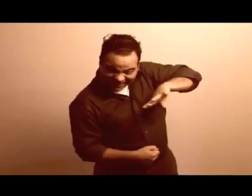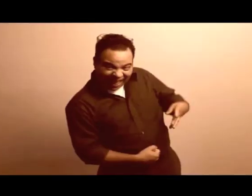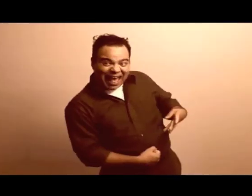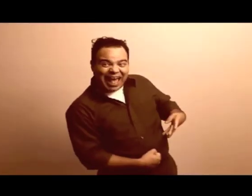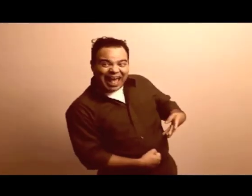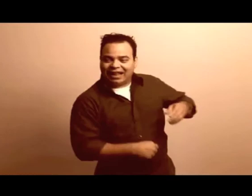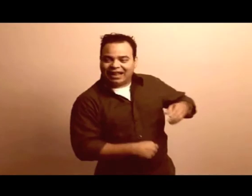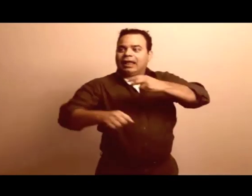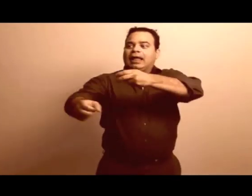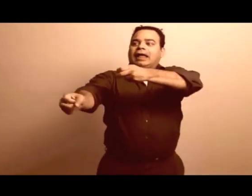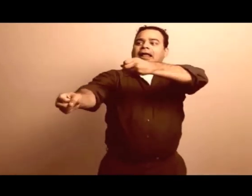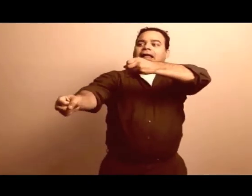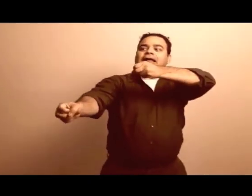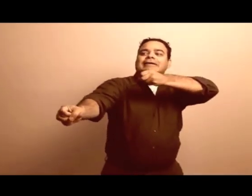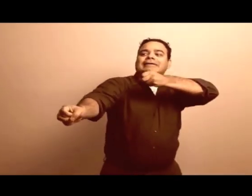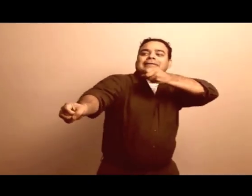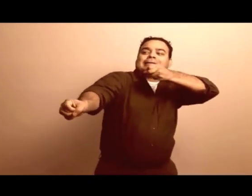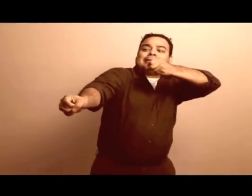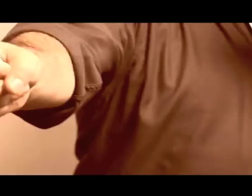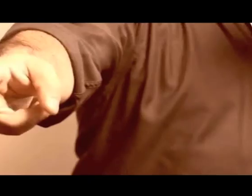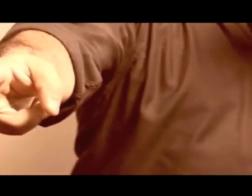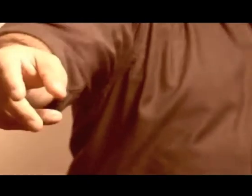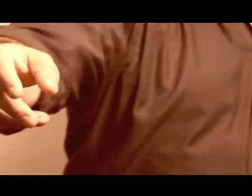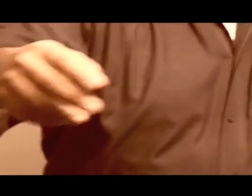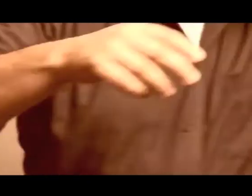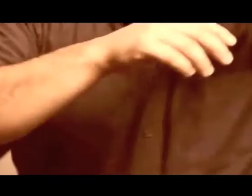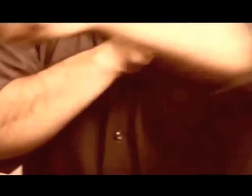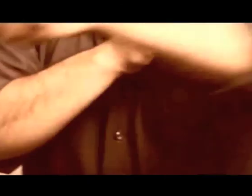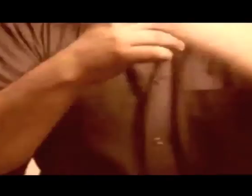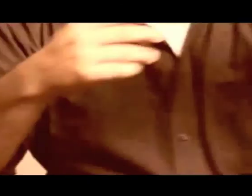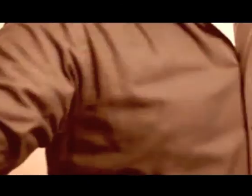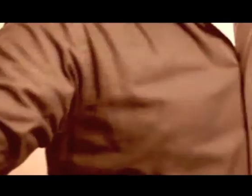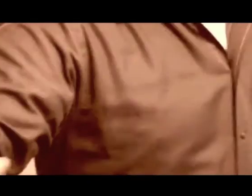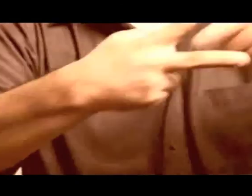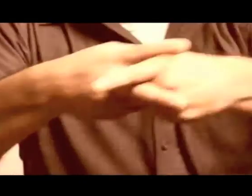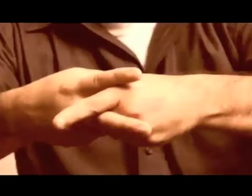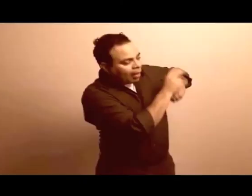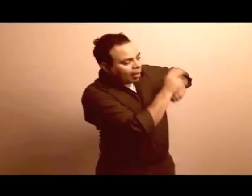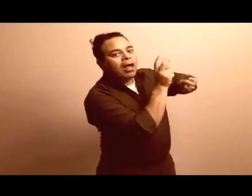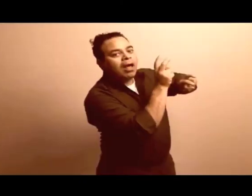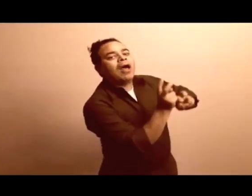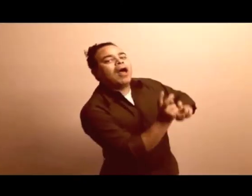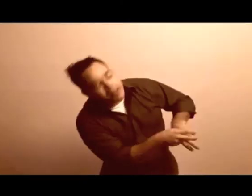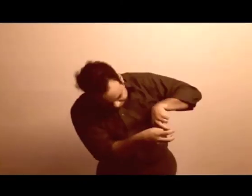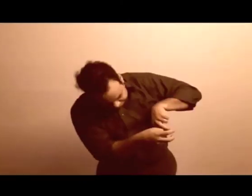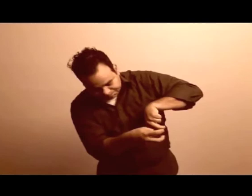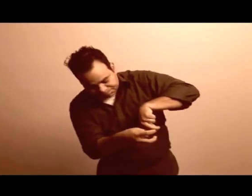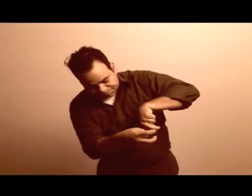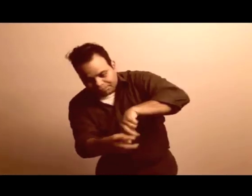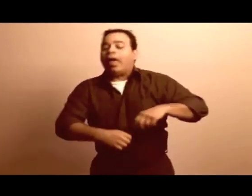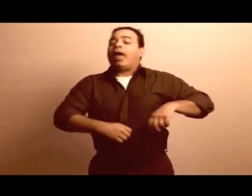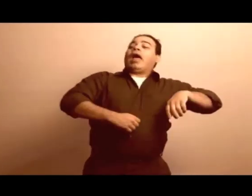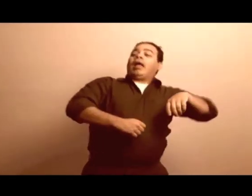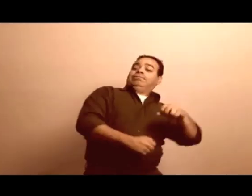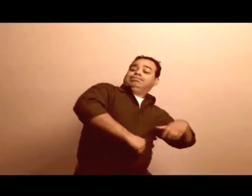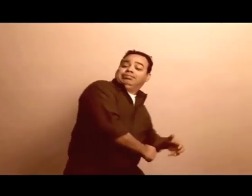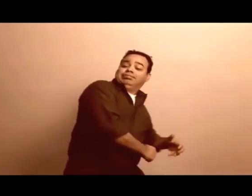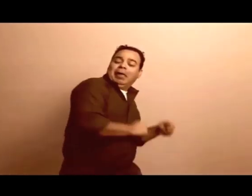rode, taut the bowstring stretched, strong and straight the arrow flew, spinning sailed the